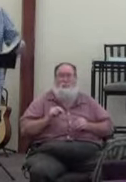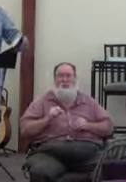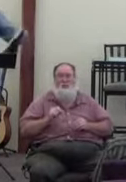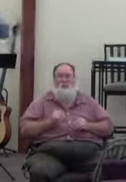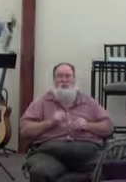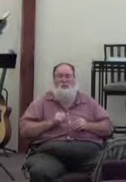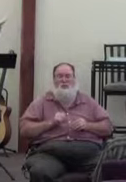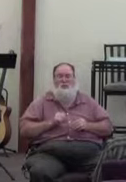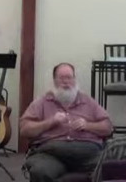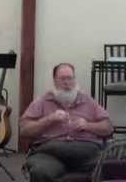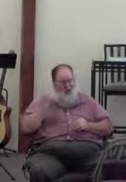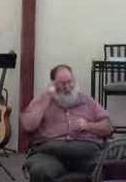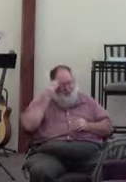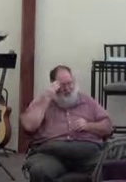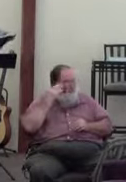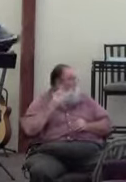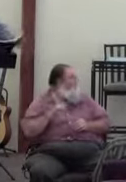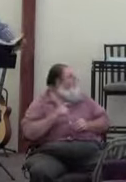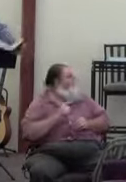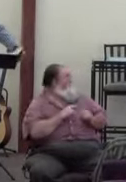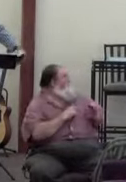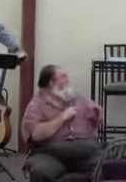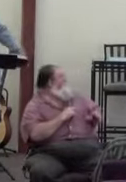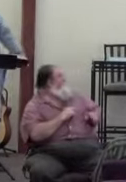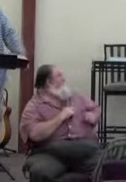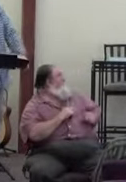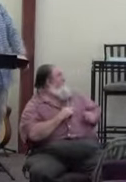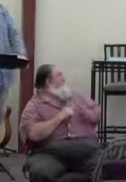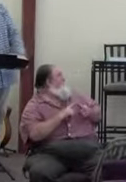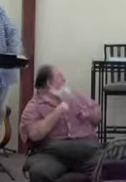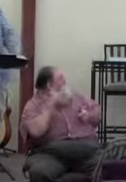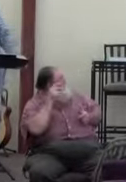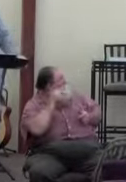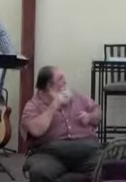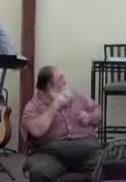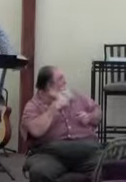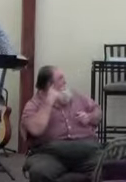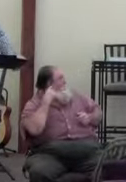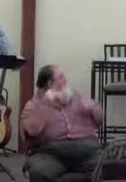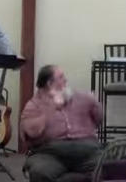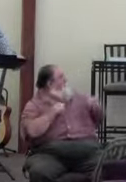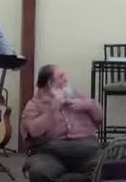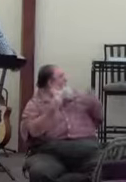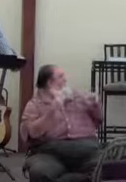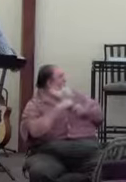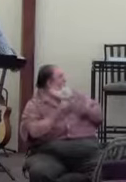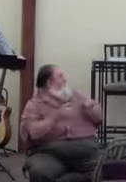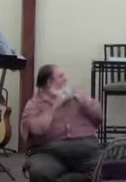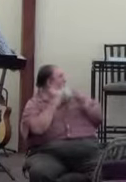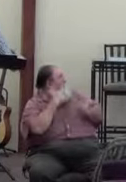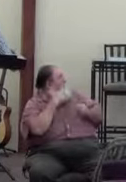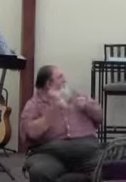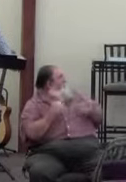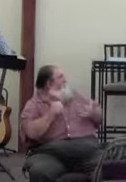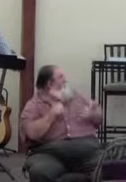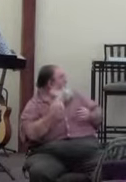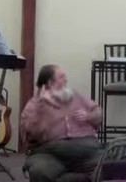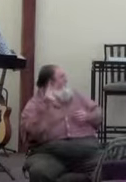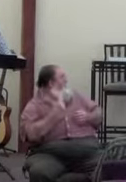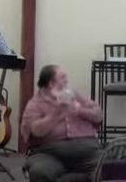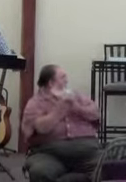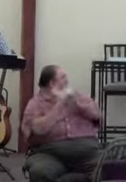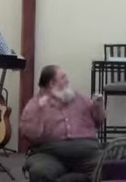Well, buddy, I don't know where Revelation. Oh, there it is. Then I heard a loud voice in heaven say, now have